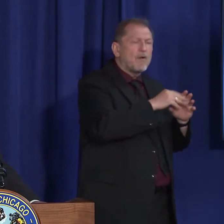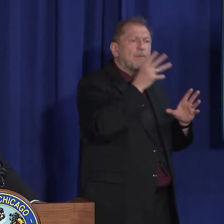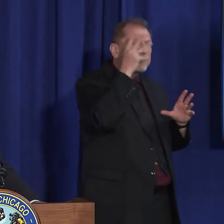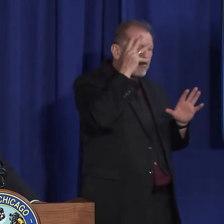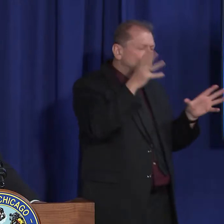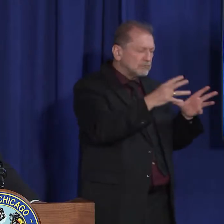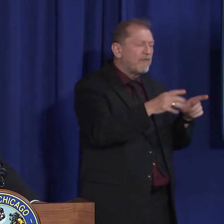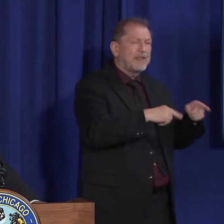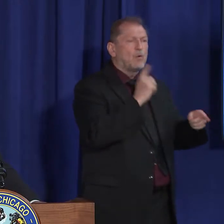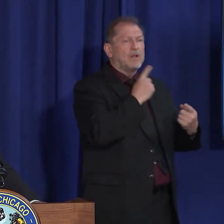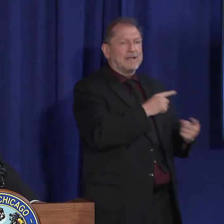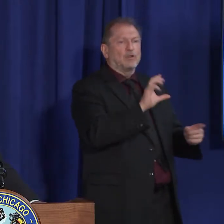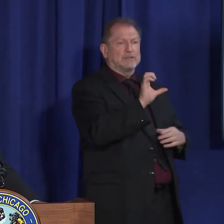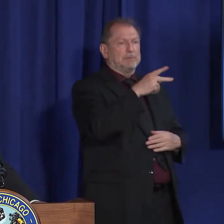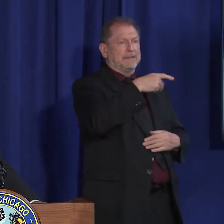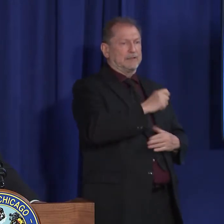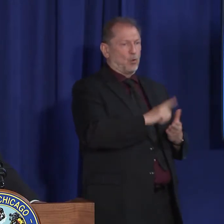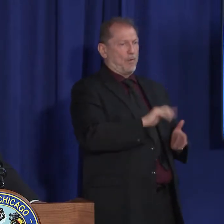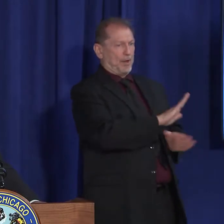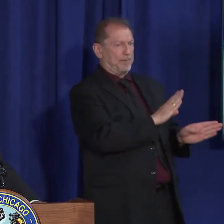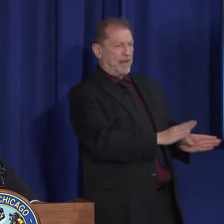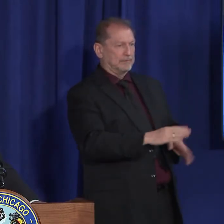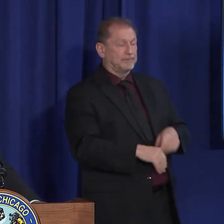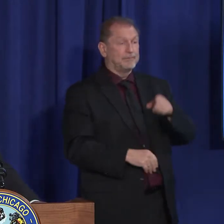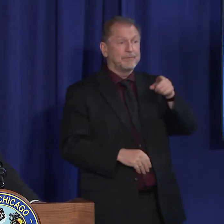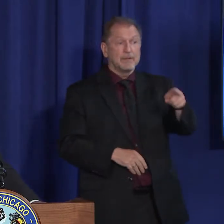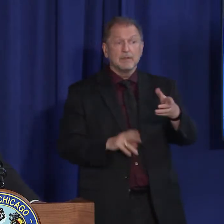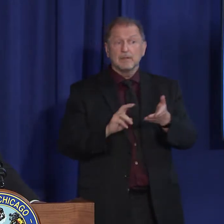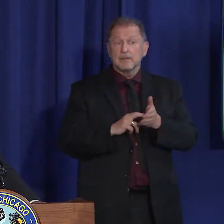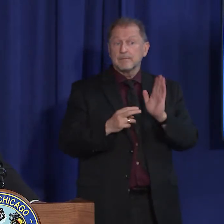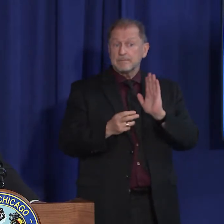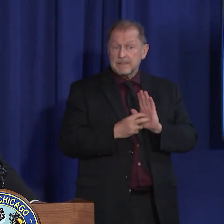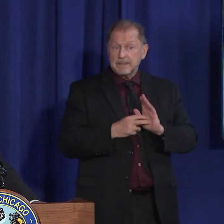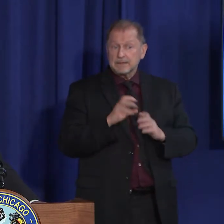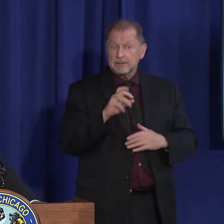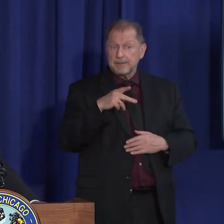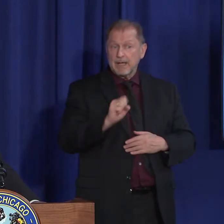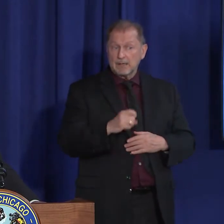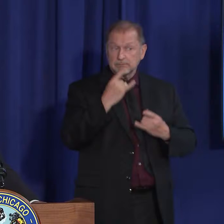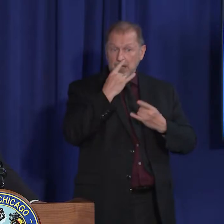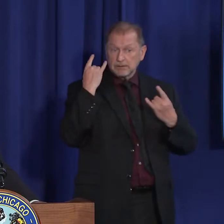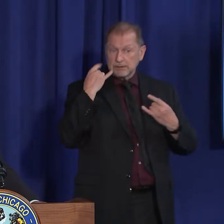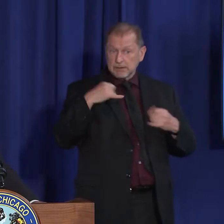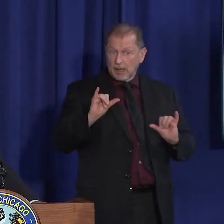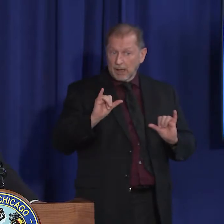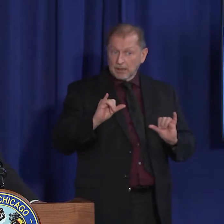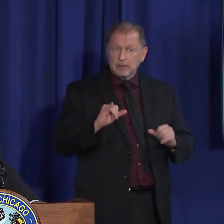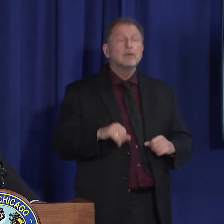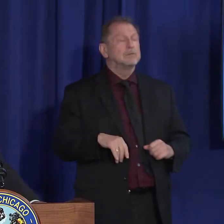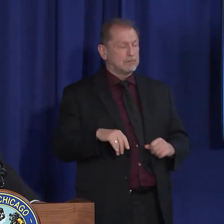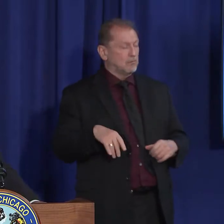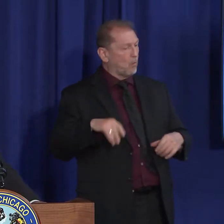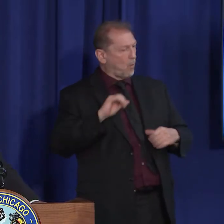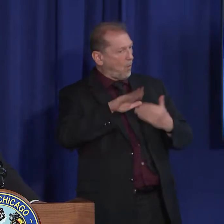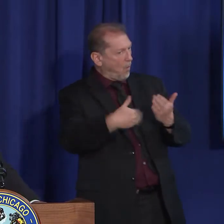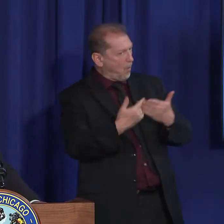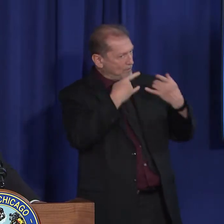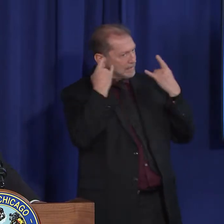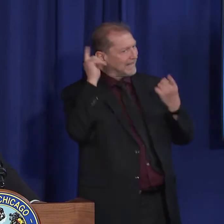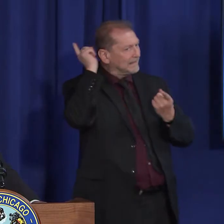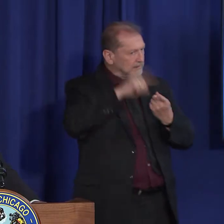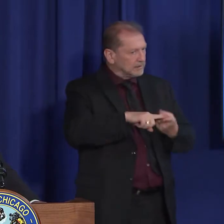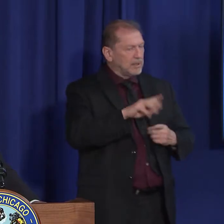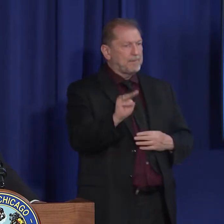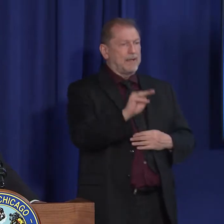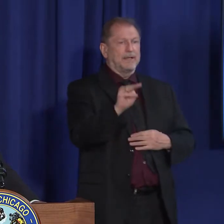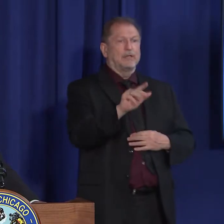coming days. So for now, CPS students must wear masks. Yeah, I mean, everybody needs to wear a mask till Monday the 28th.